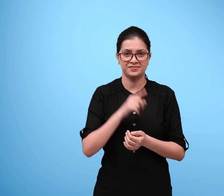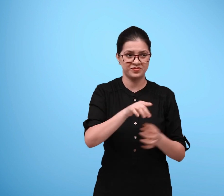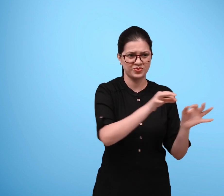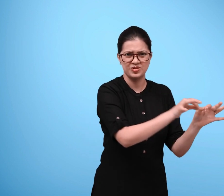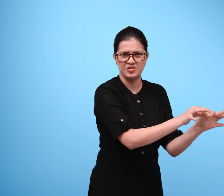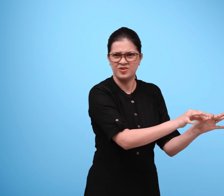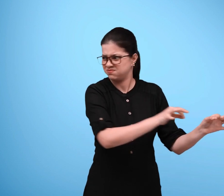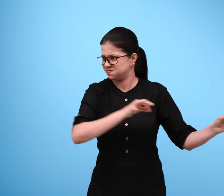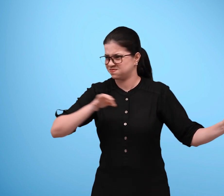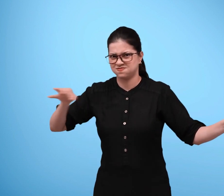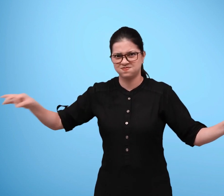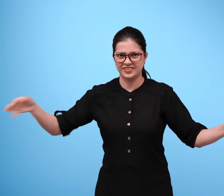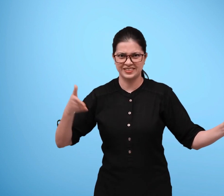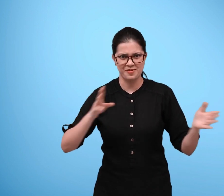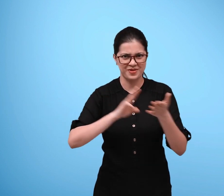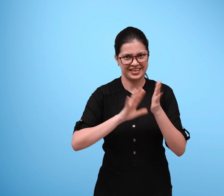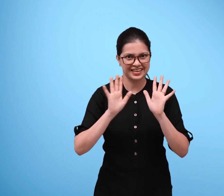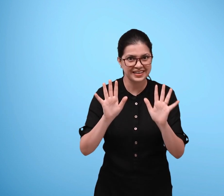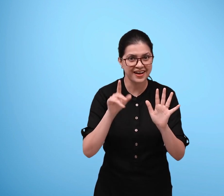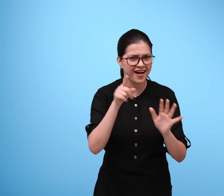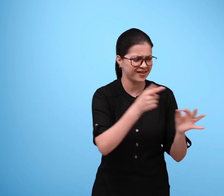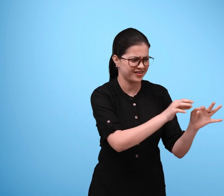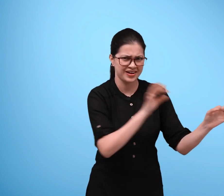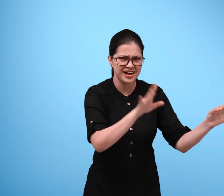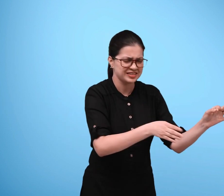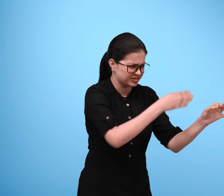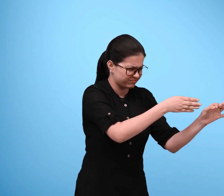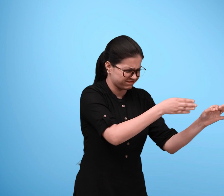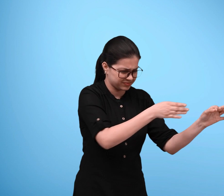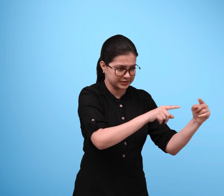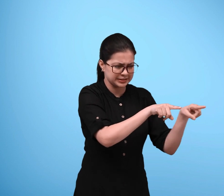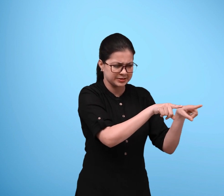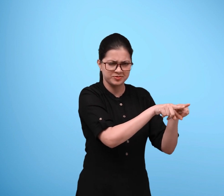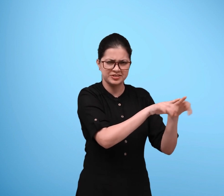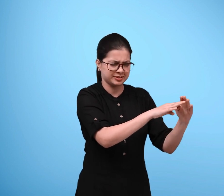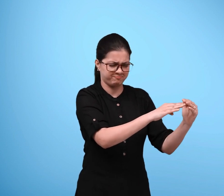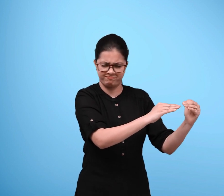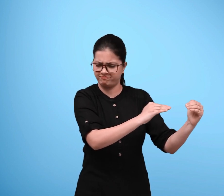Each meter is divided into 100 equal divisions called centimeter.